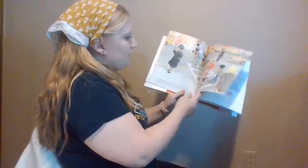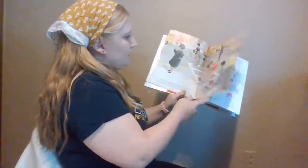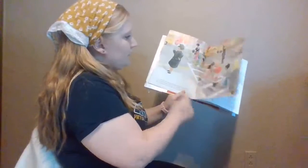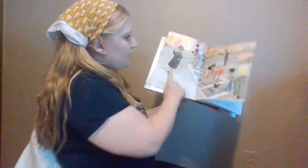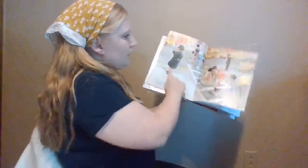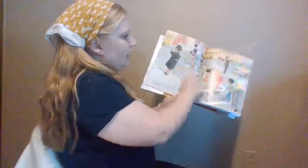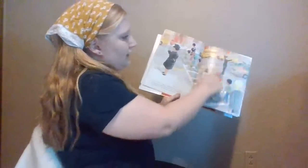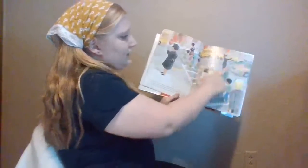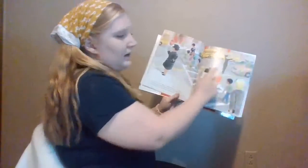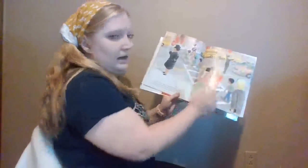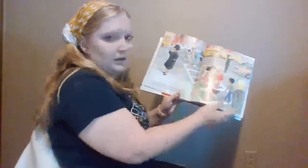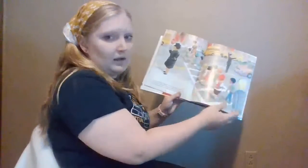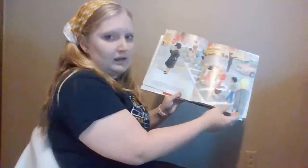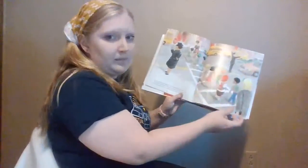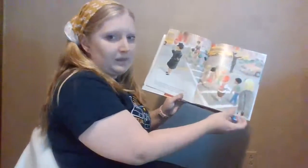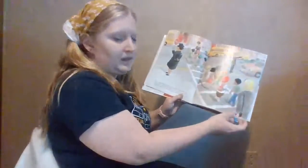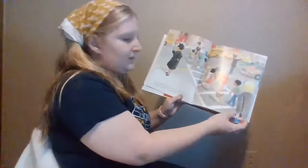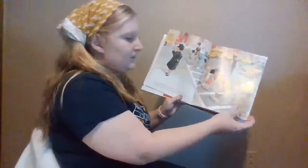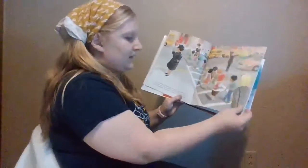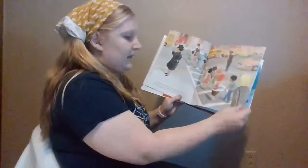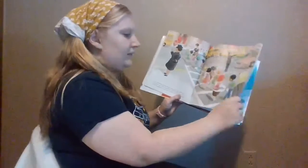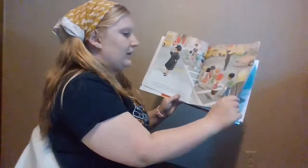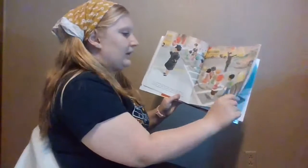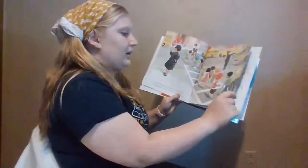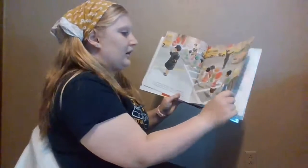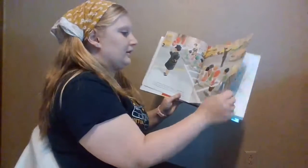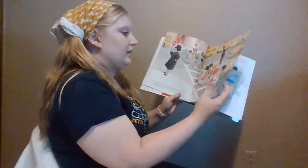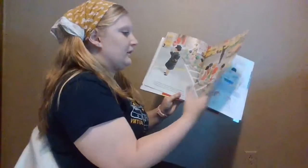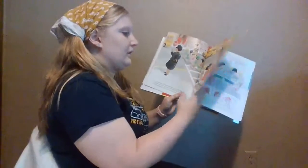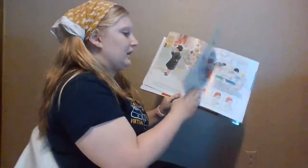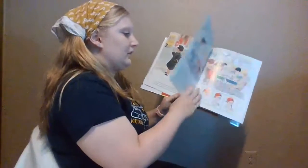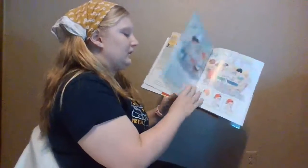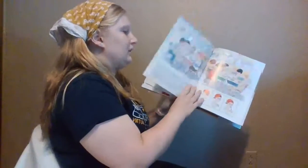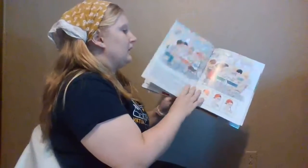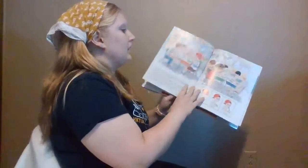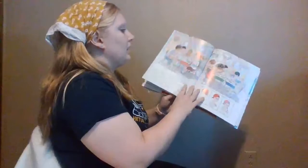The crossing guards are keeping them safe while they're crossing the road.